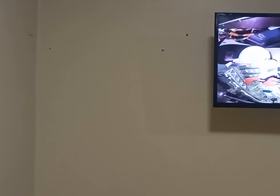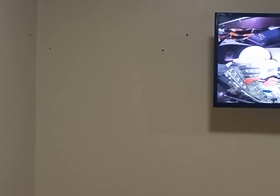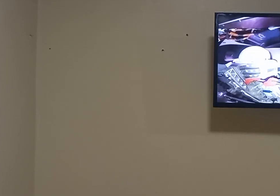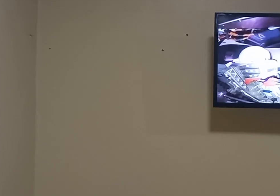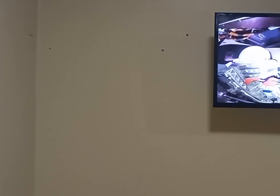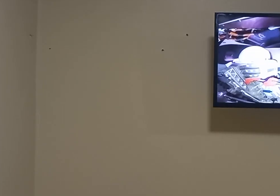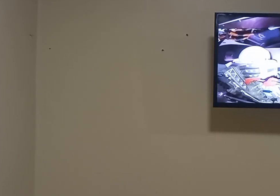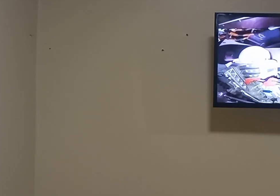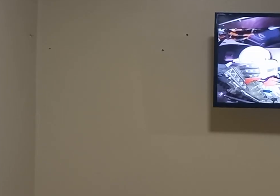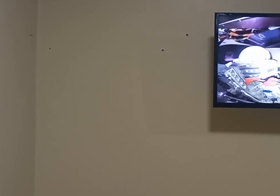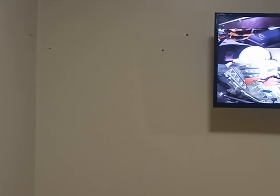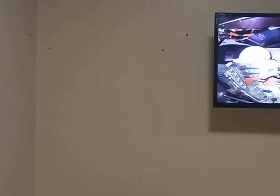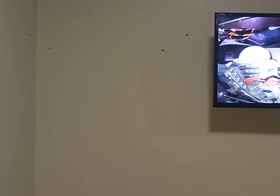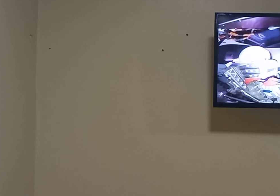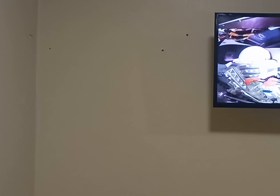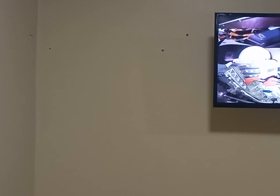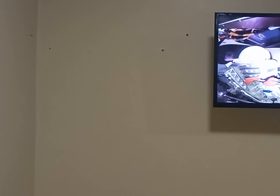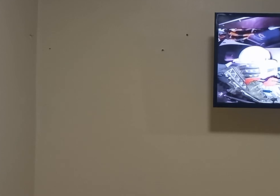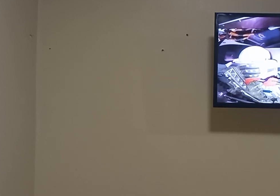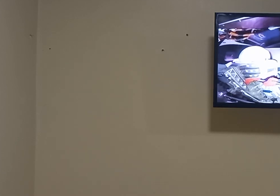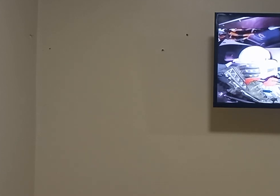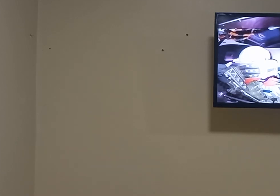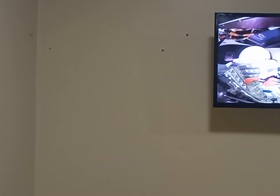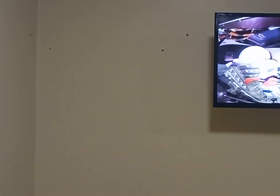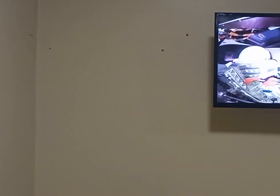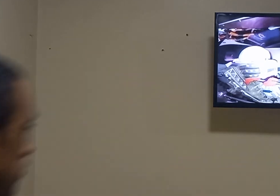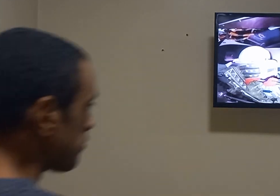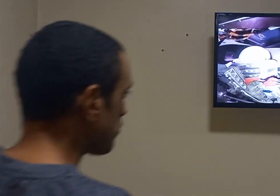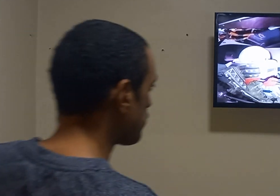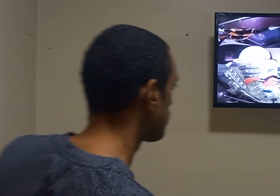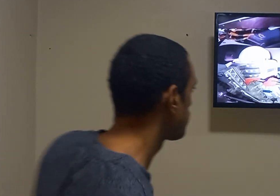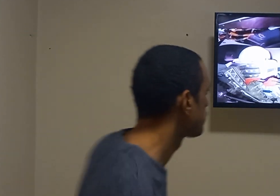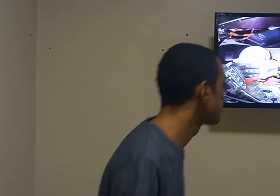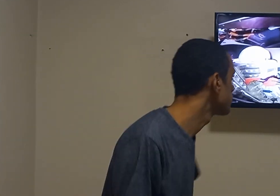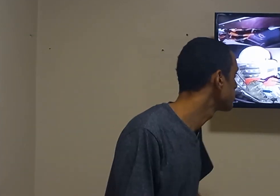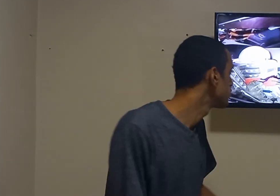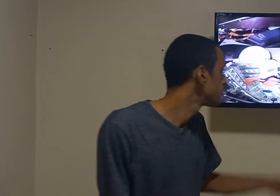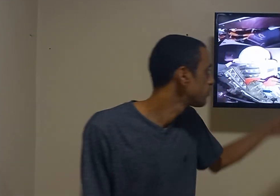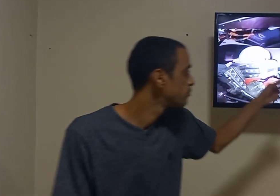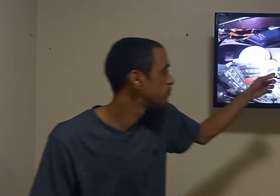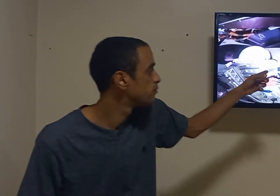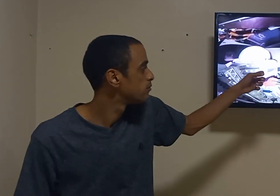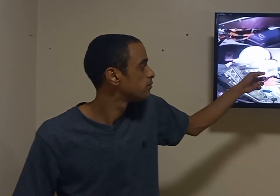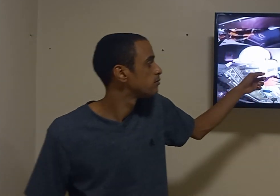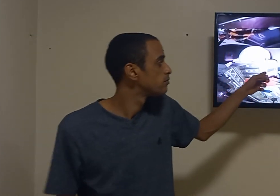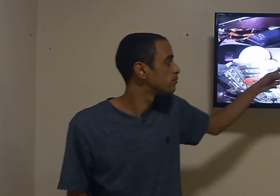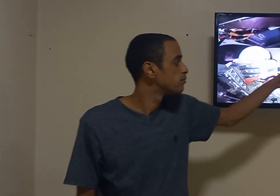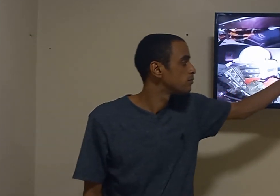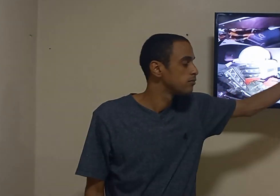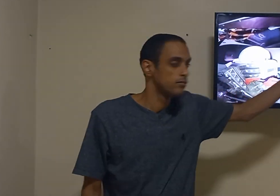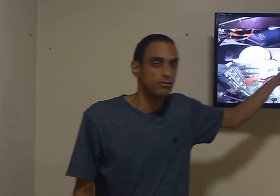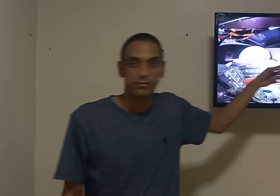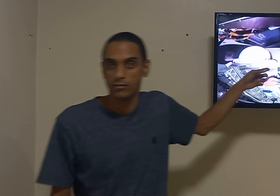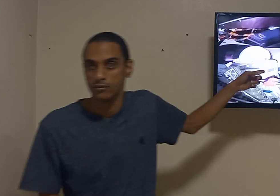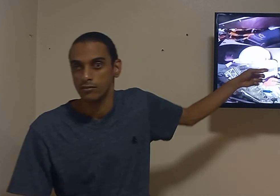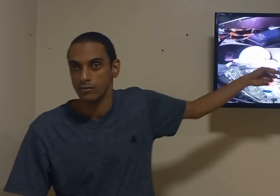Crewed test flight of the Space Launch System and the Orion vehicle. So